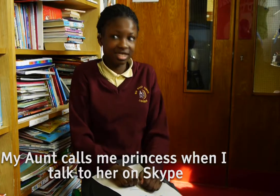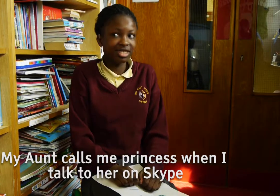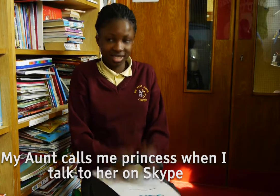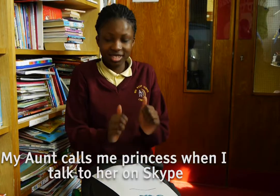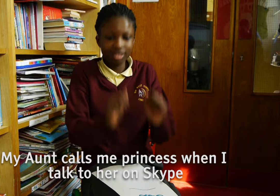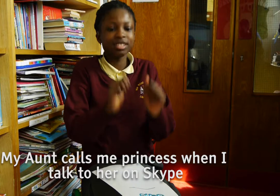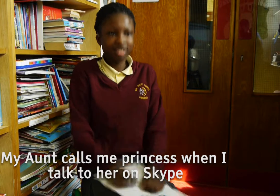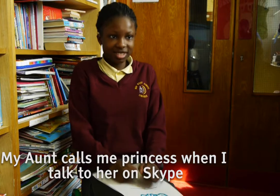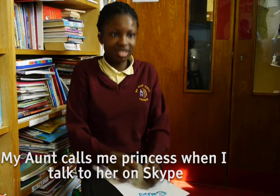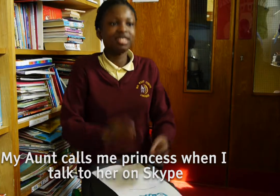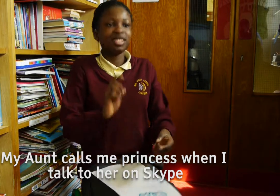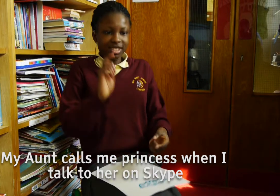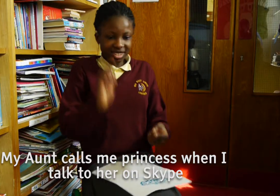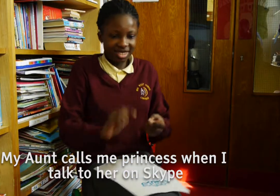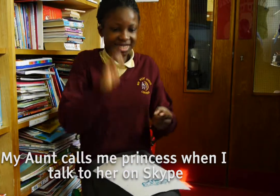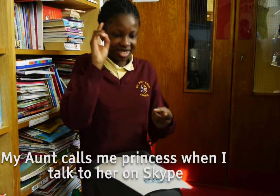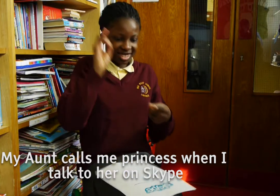And I talk to her on Skype.